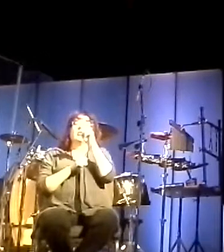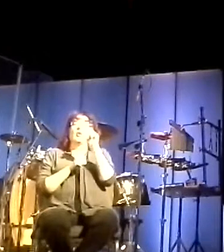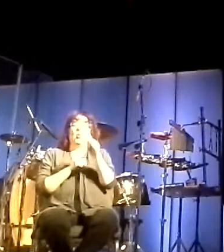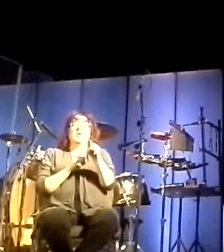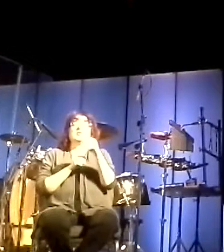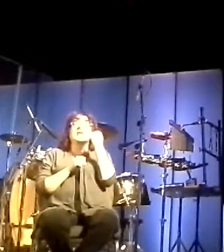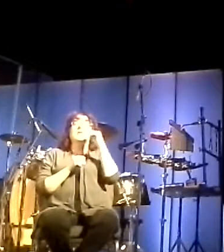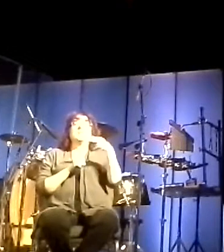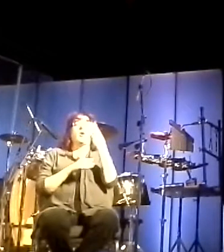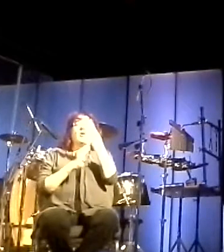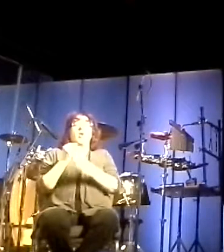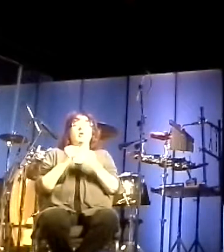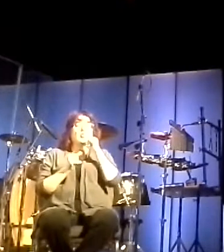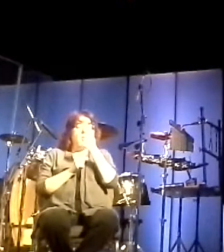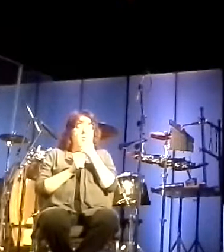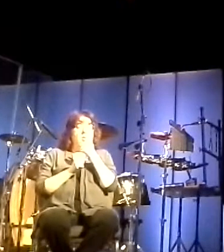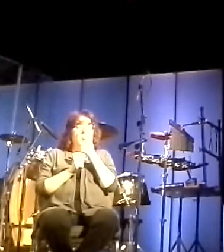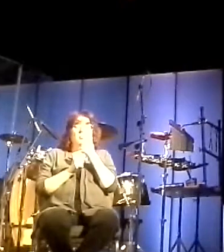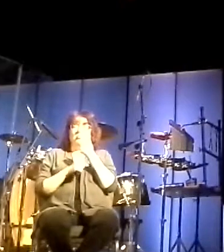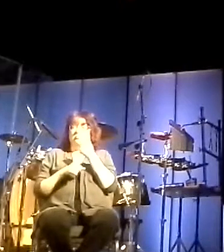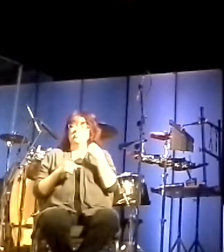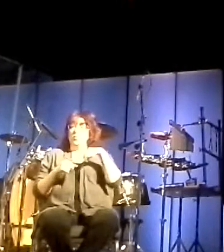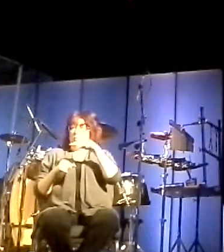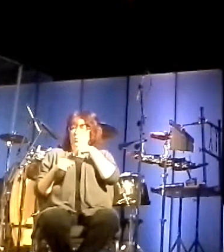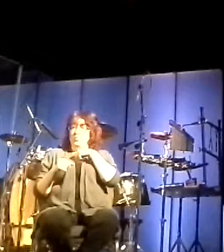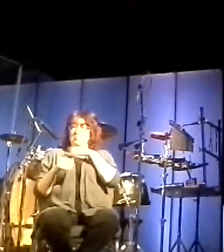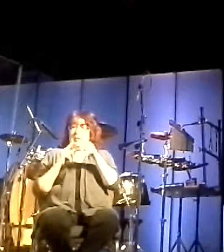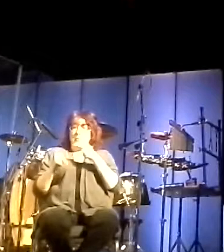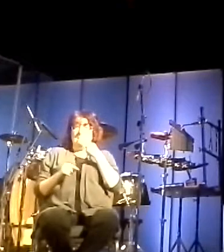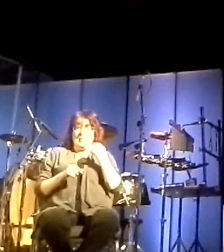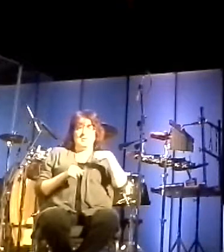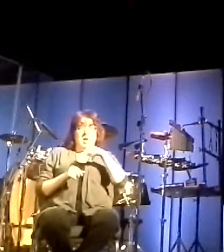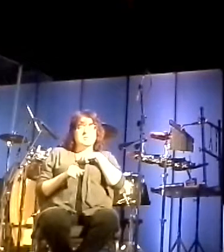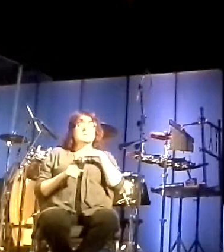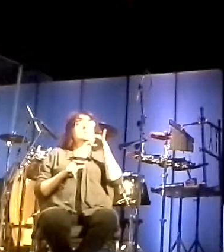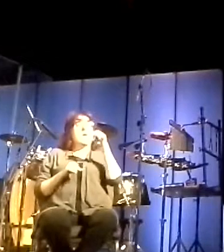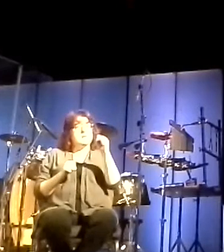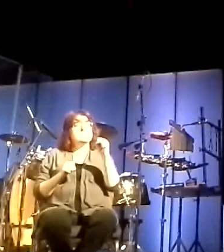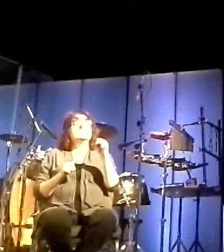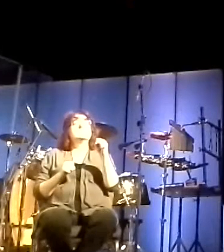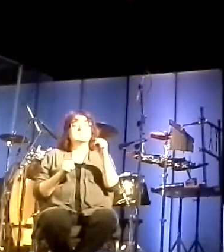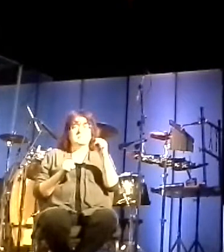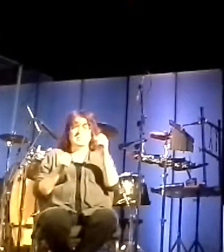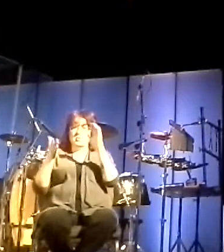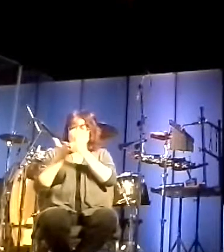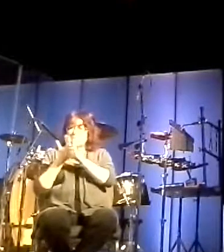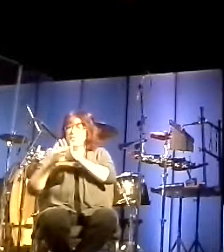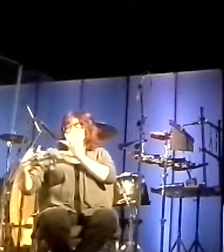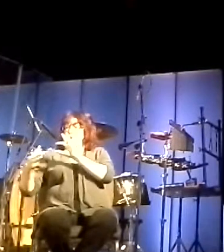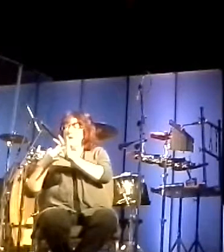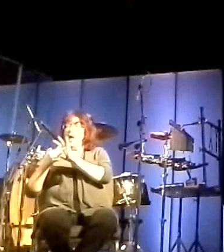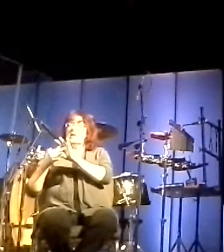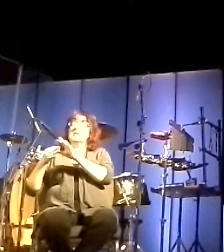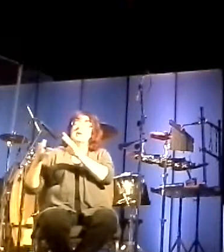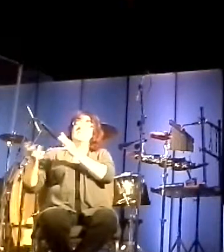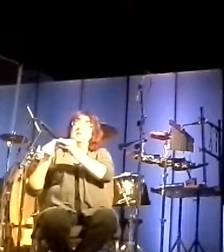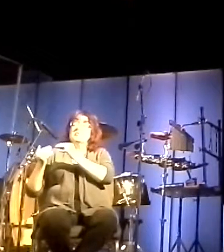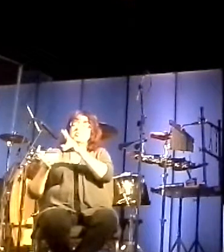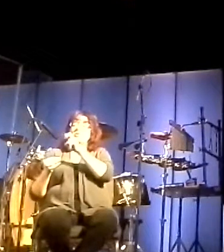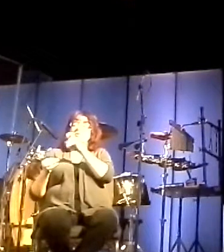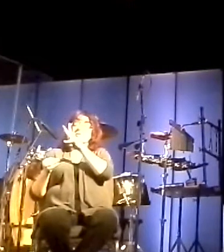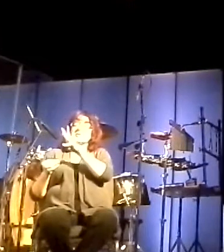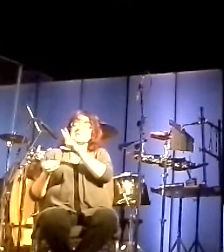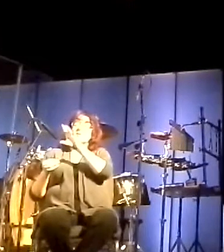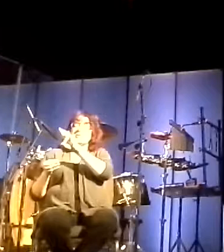we've been asking is, if Pure Heart was gone tomorrow, would we be missed? And we could say yes. With School Connect Ministry, with 267